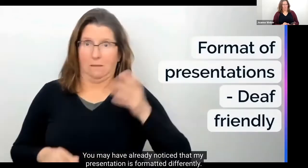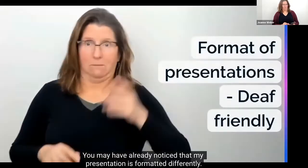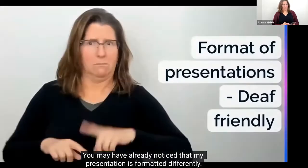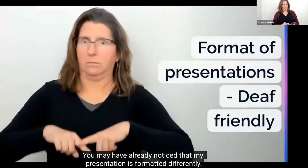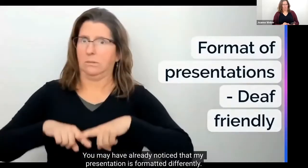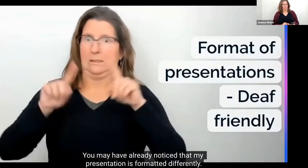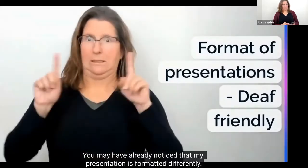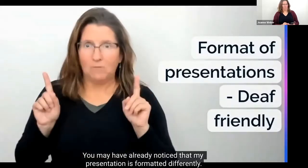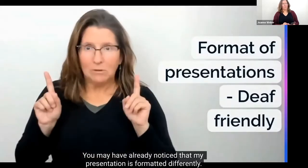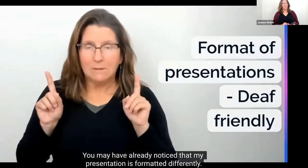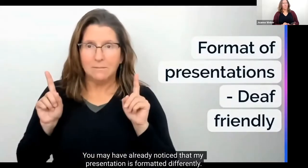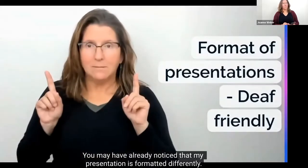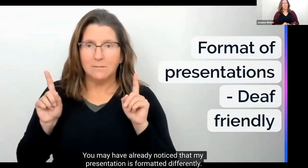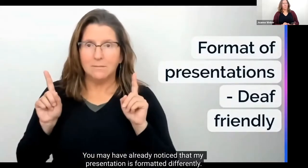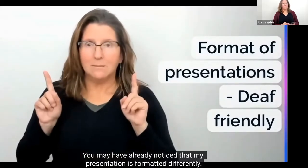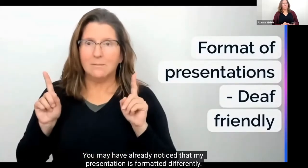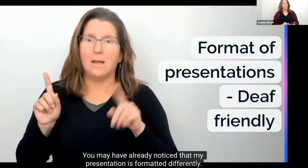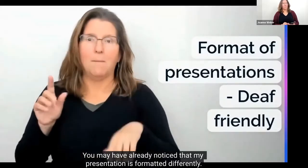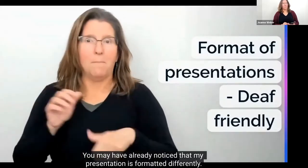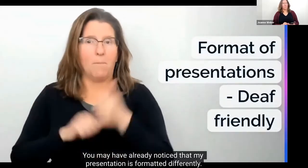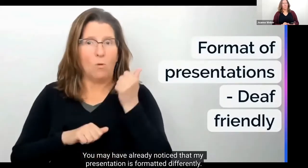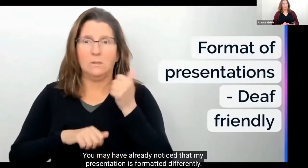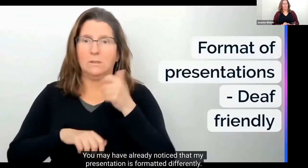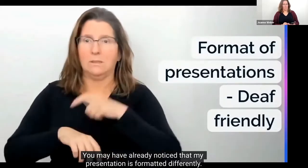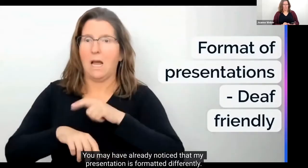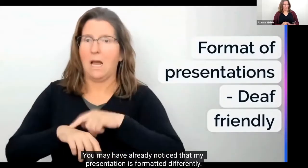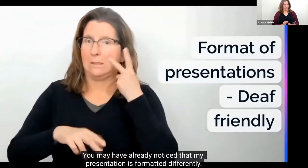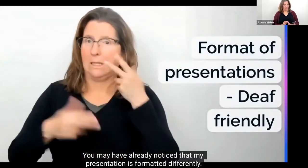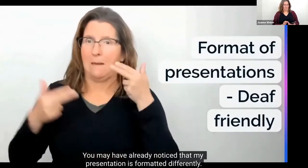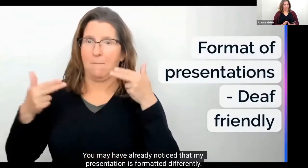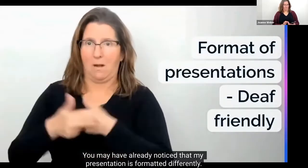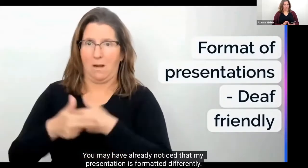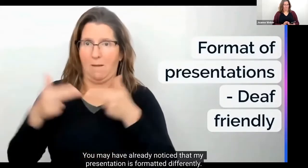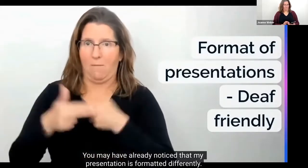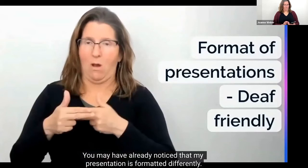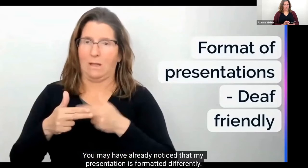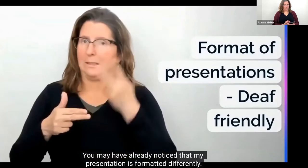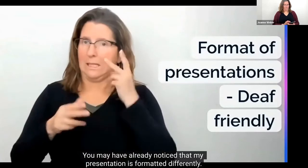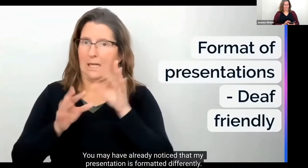You may have already noticed that my presentation is formatted differently.